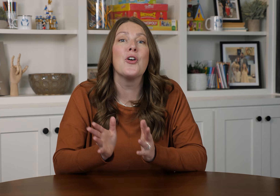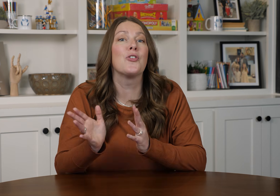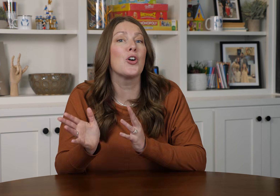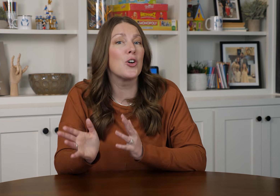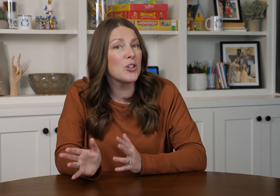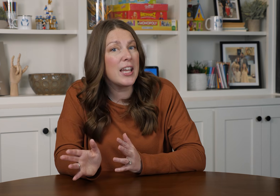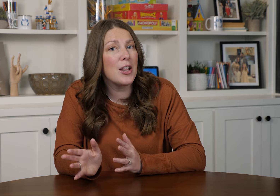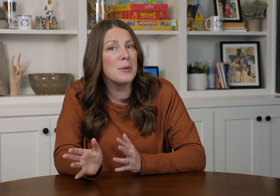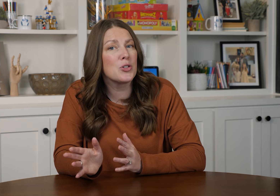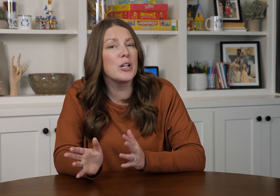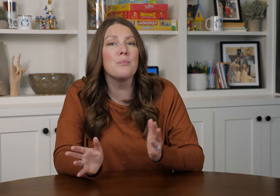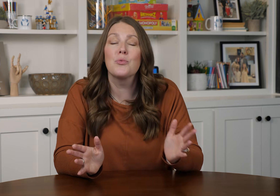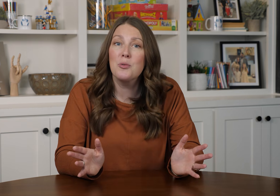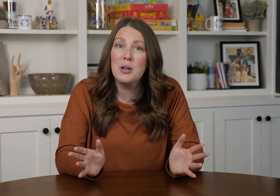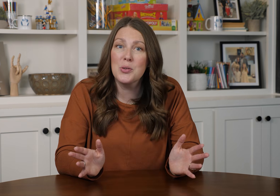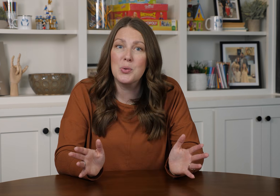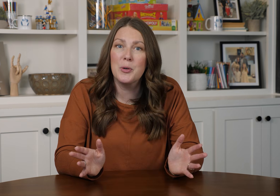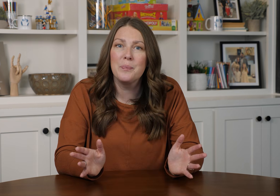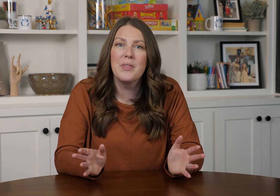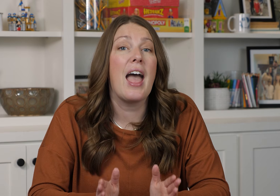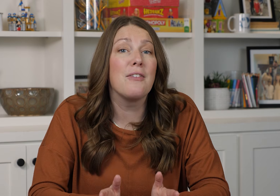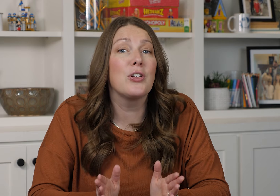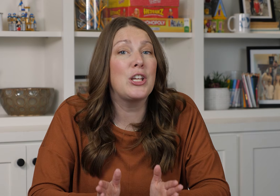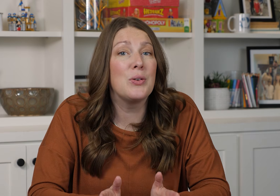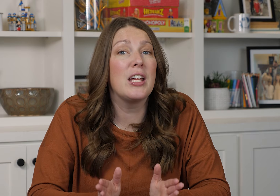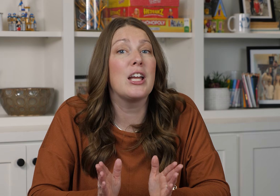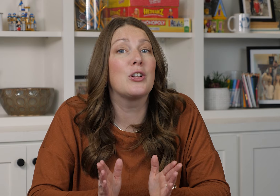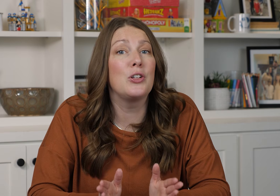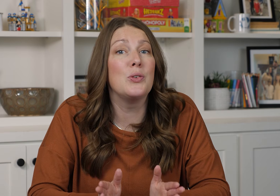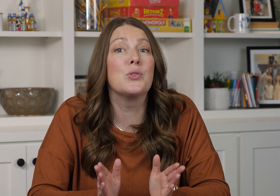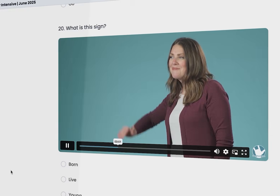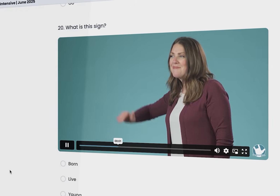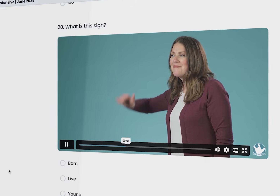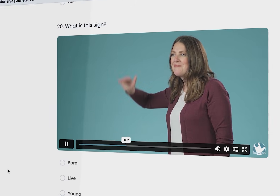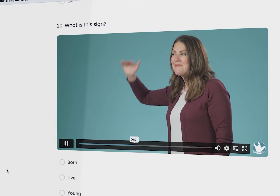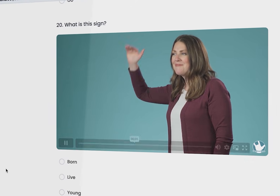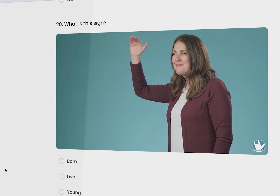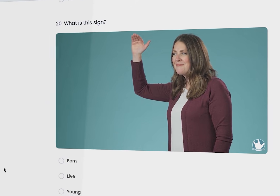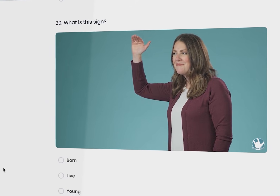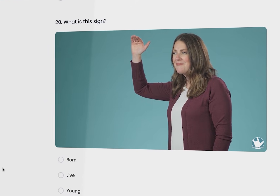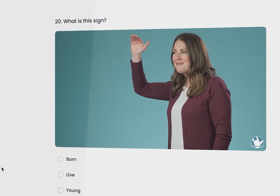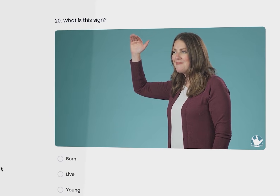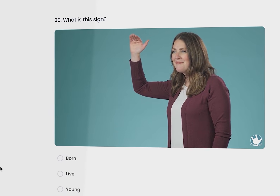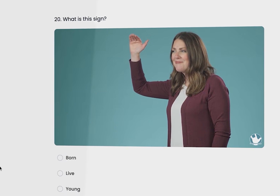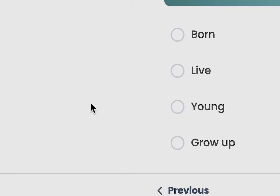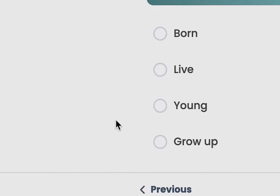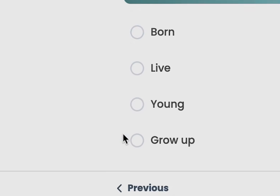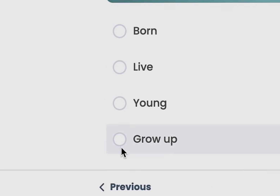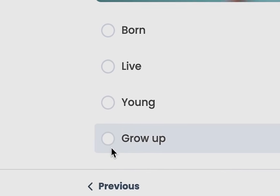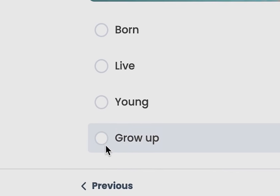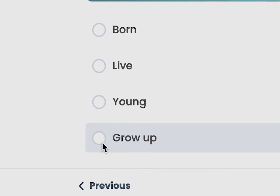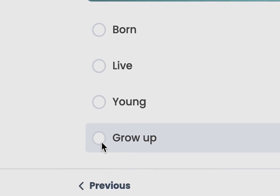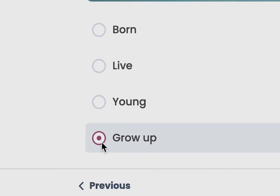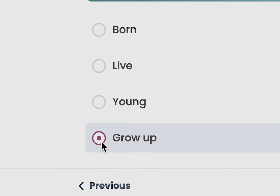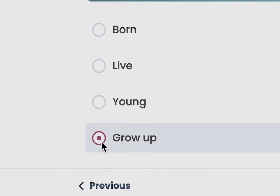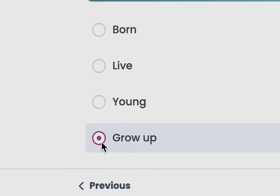for early elementary through middle school. Every unit includes review and testing opportunities to help track progress.